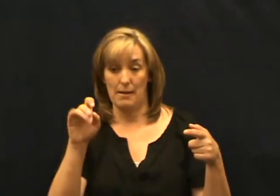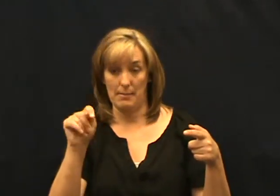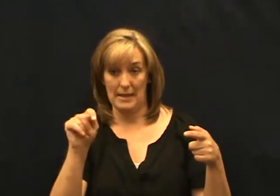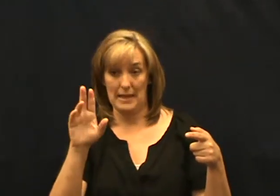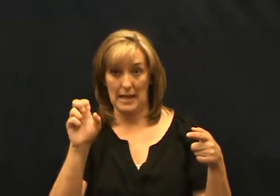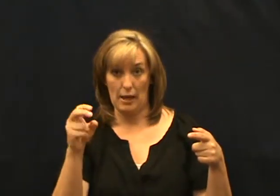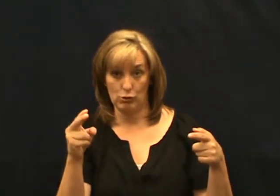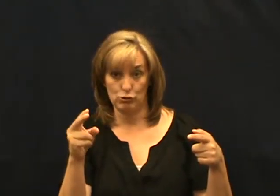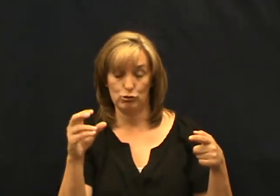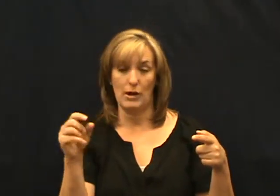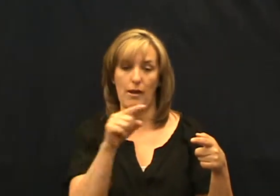that sale.